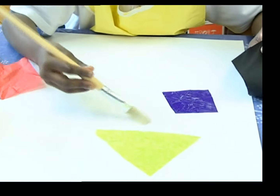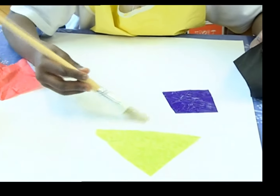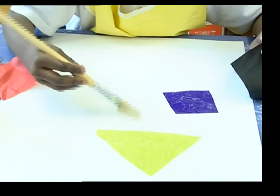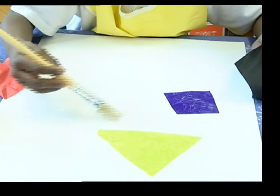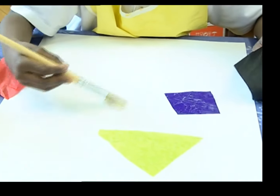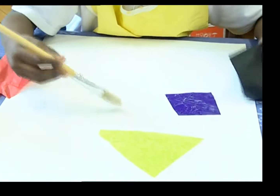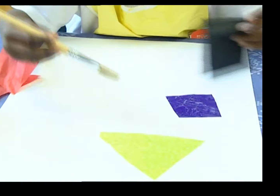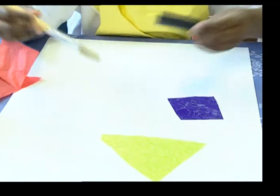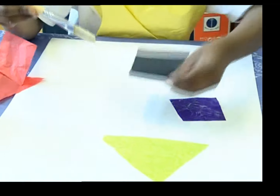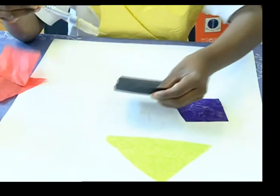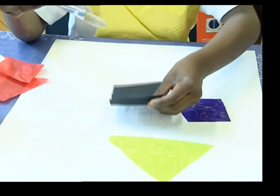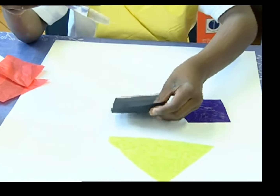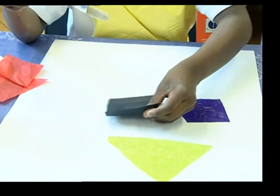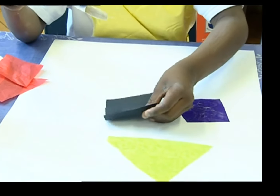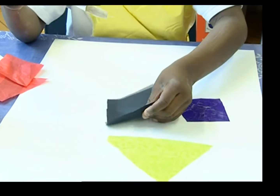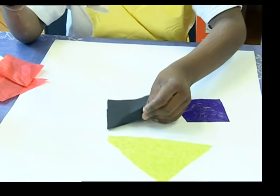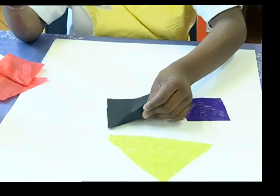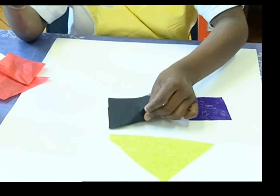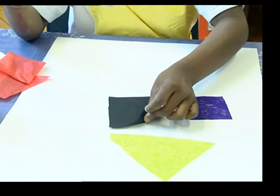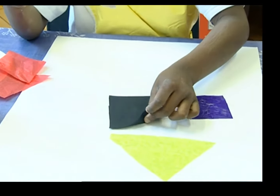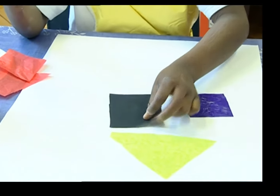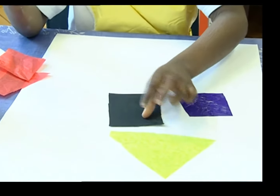then stick the paper down.